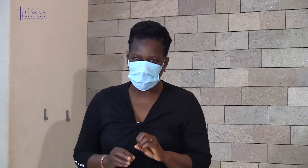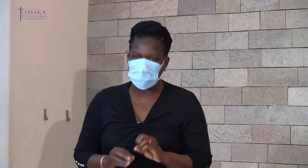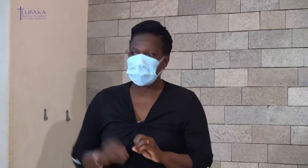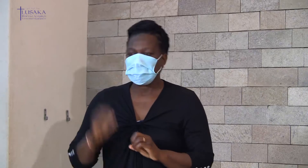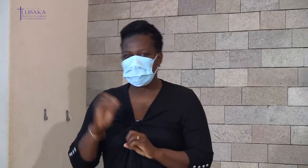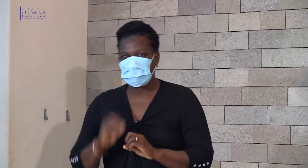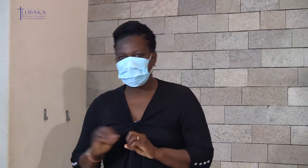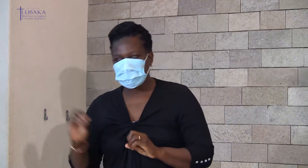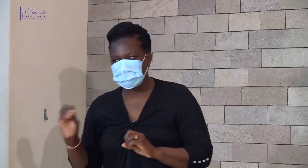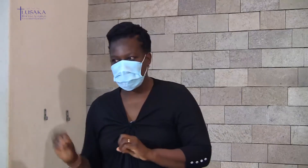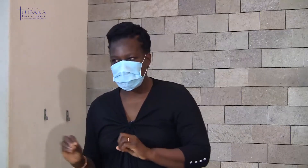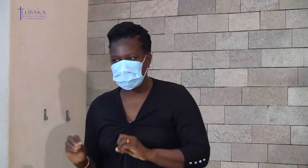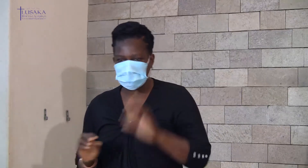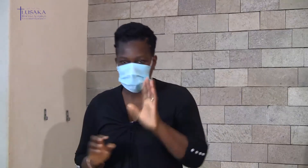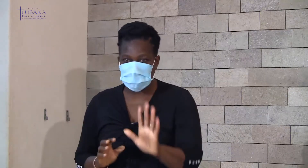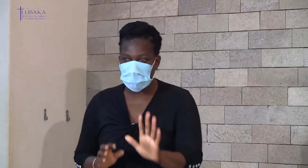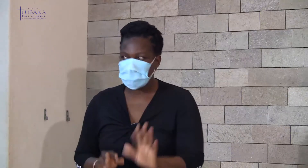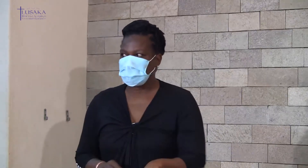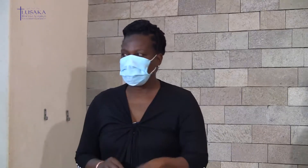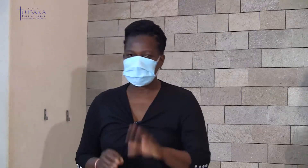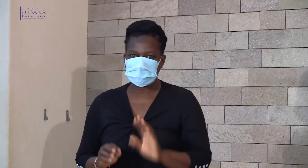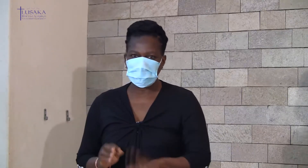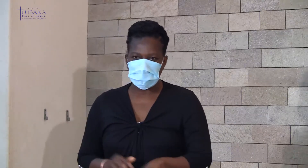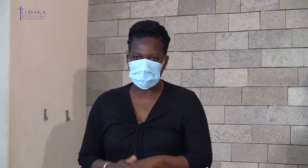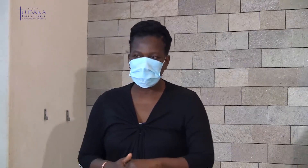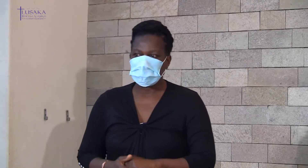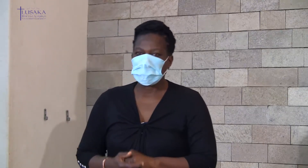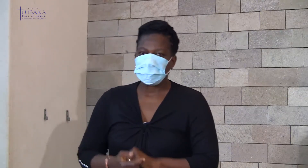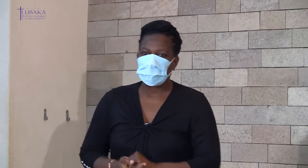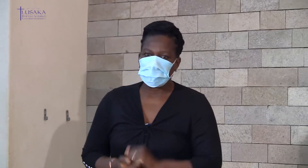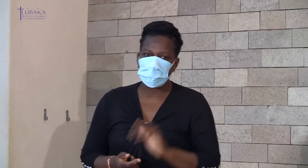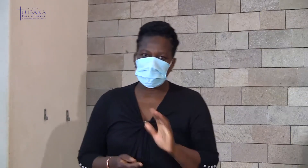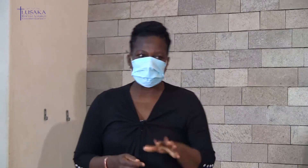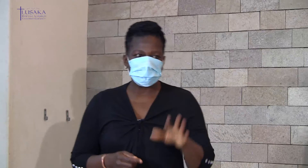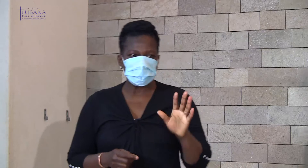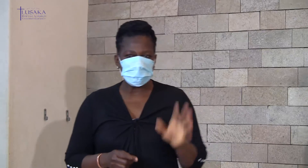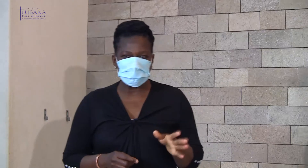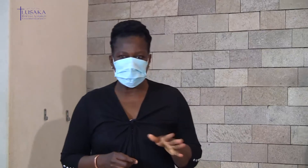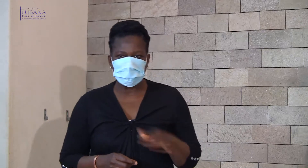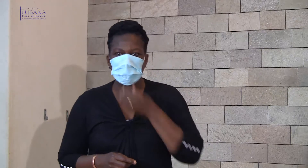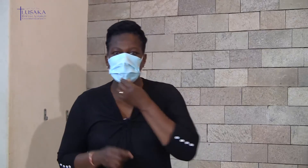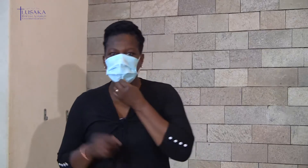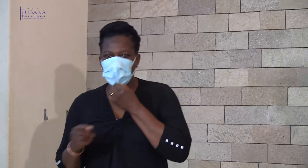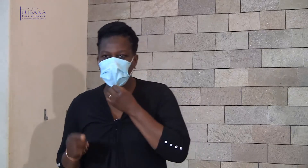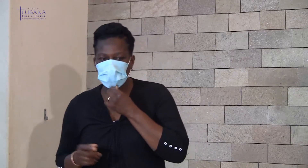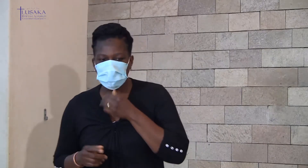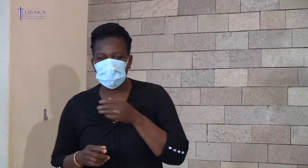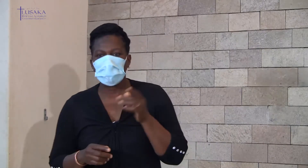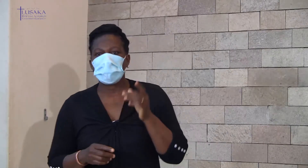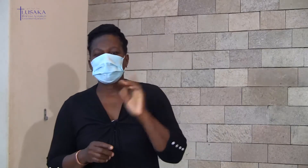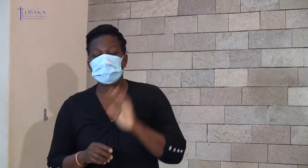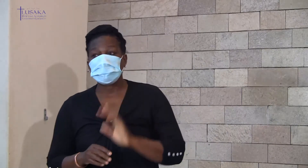husband though, but they were going to get married. But that time, they were not yet married. So he went and told Joseph the good